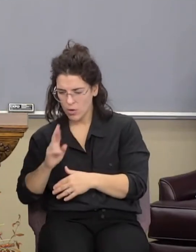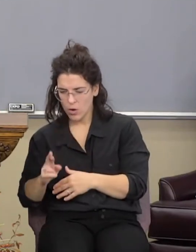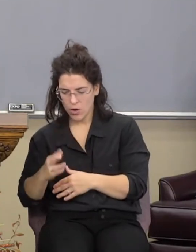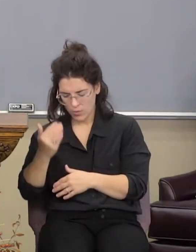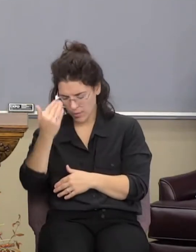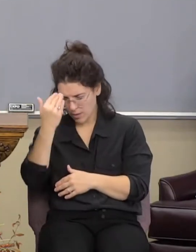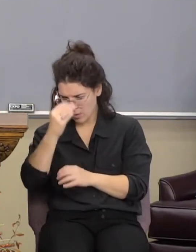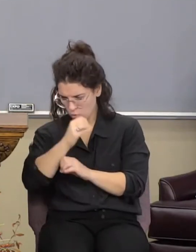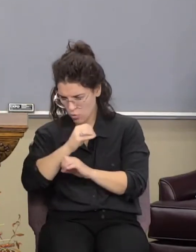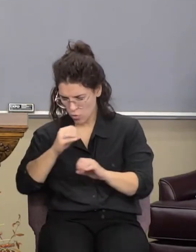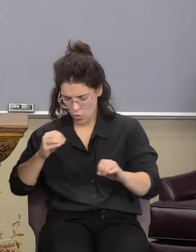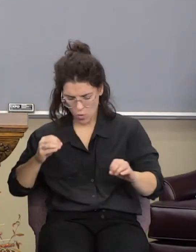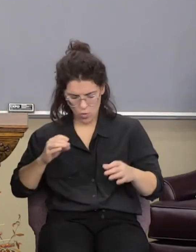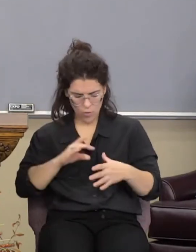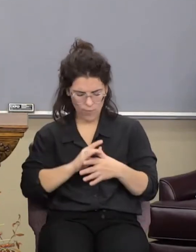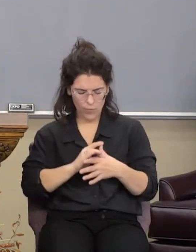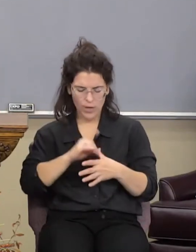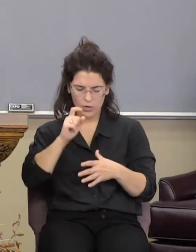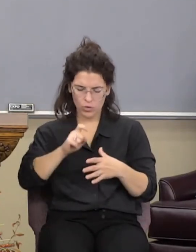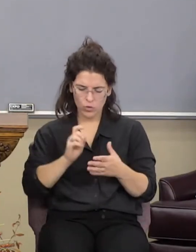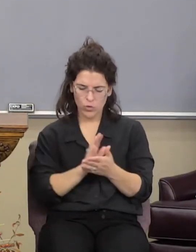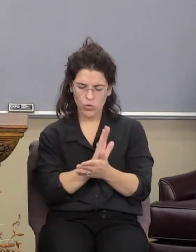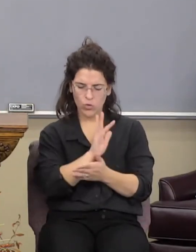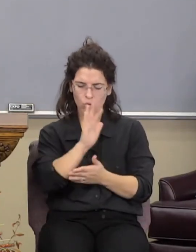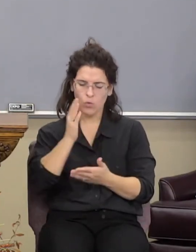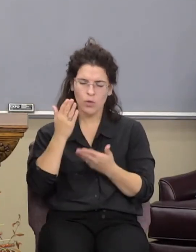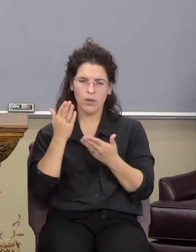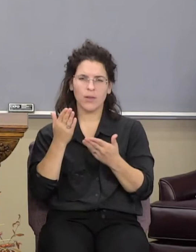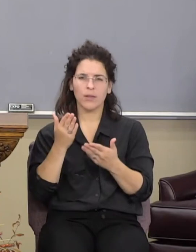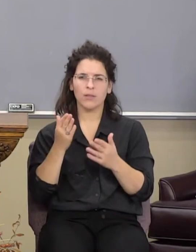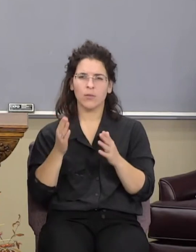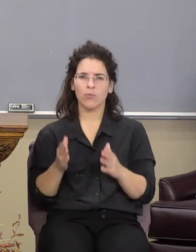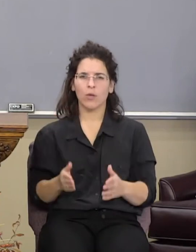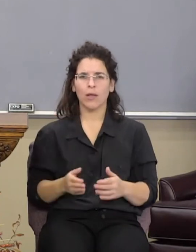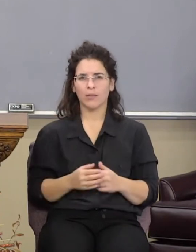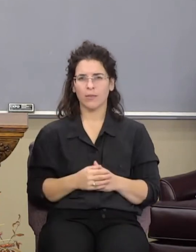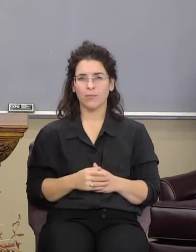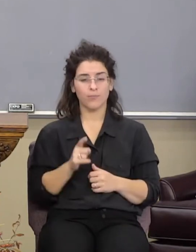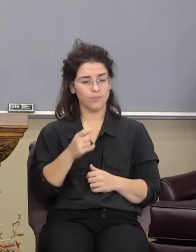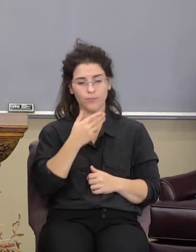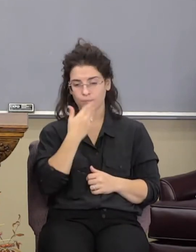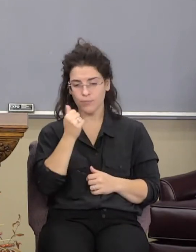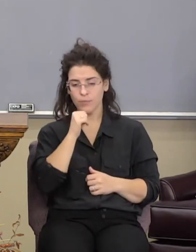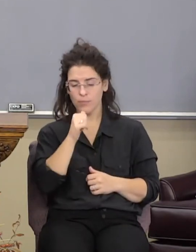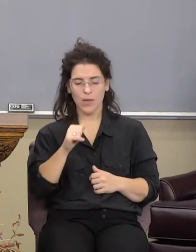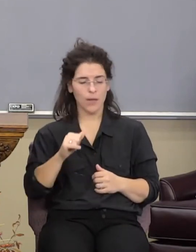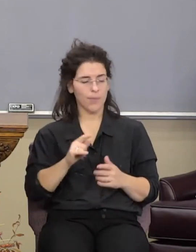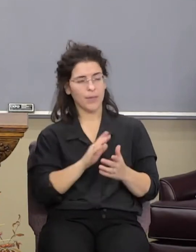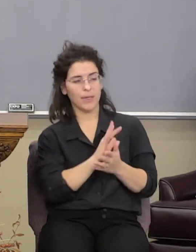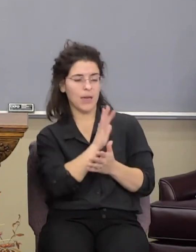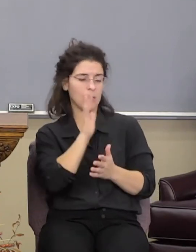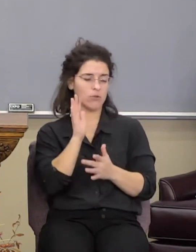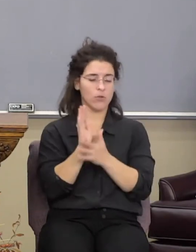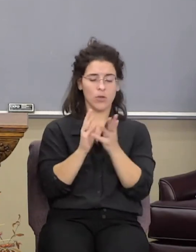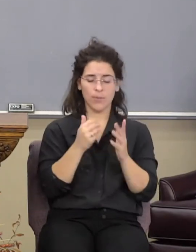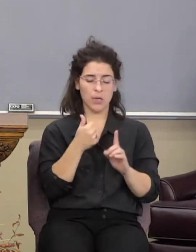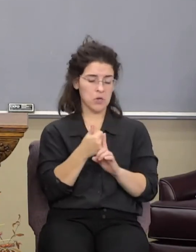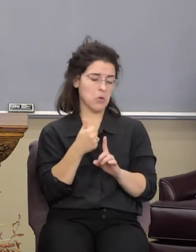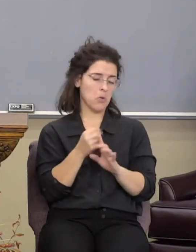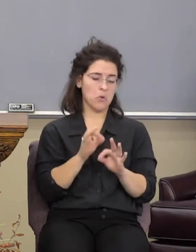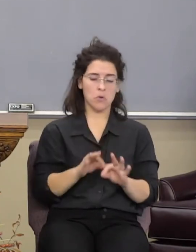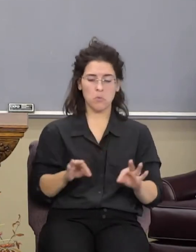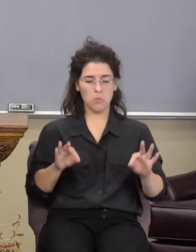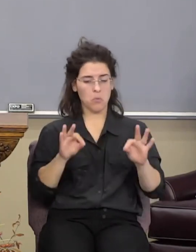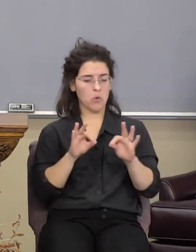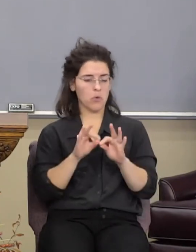no flesh should glory in his presence. Listen, you better not be dazzled by your own importance.